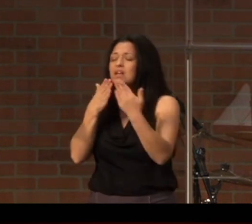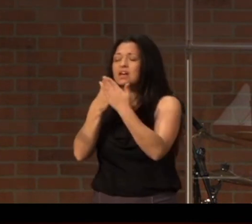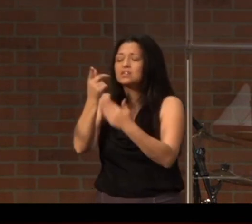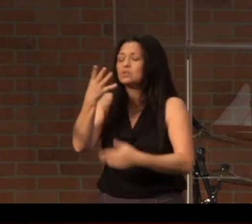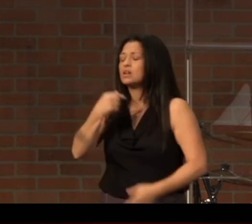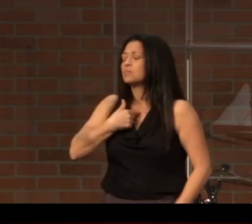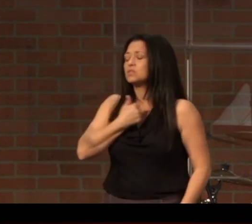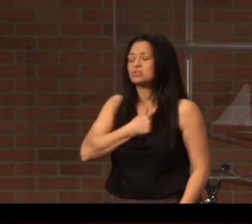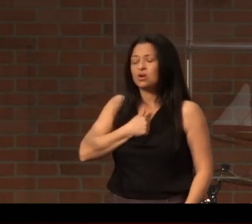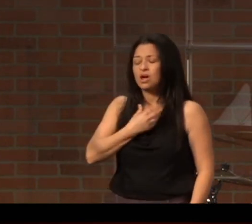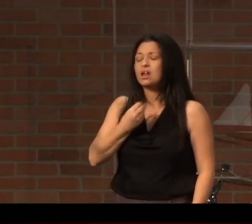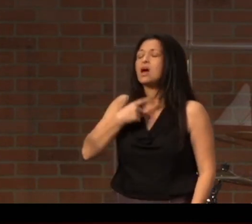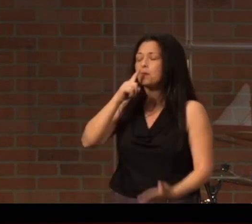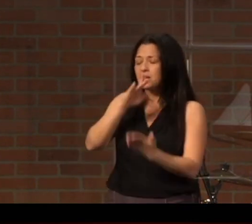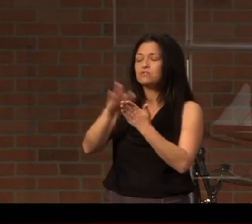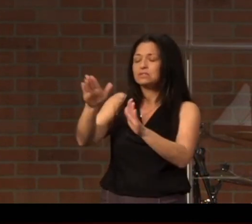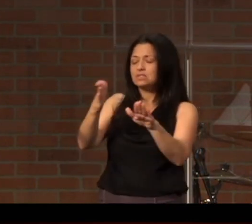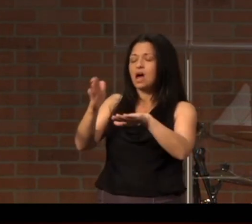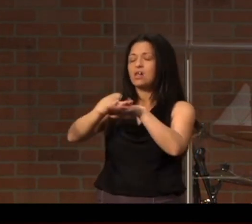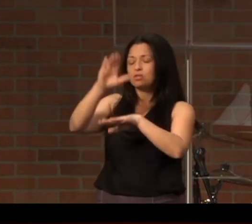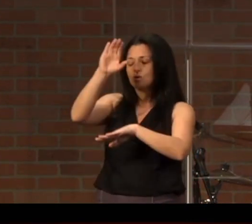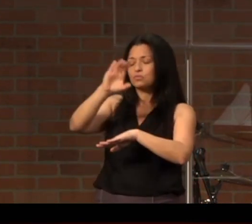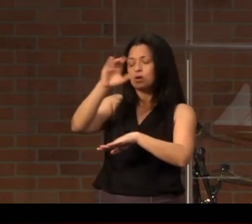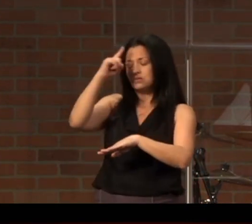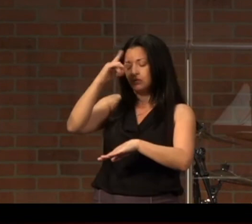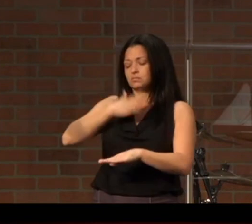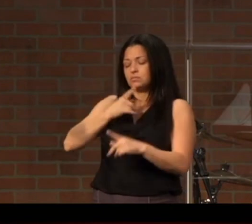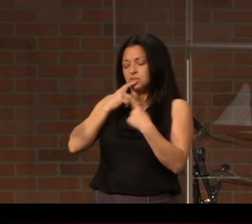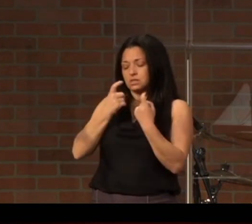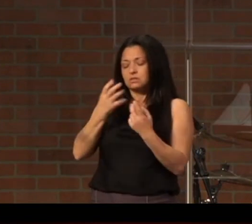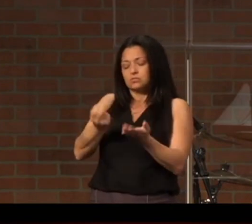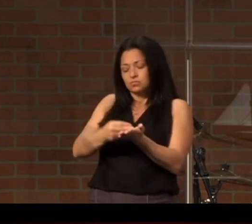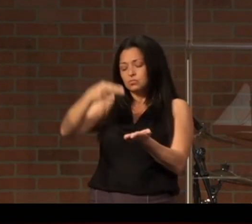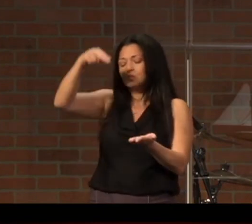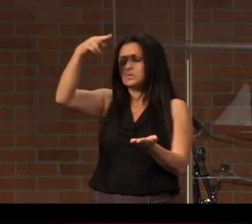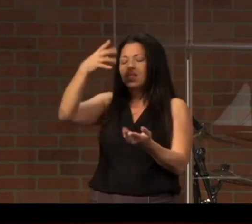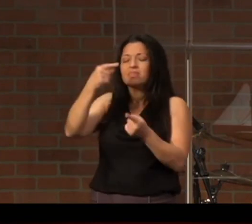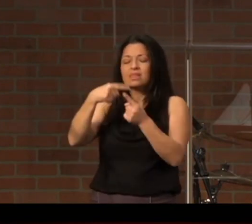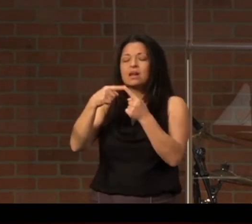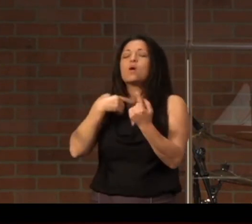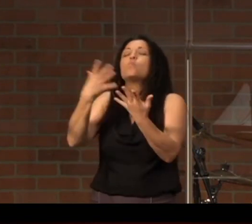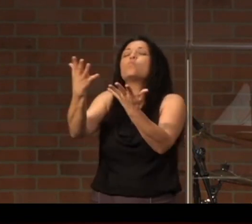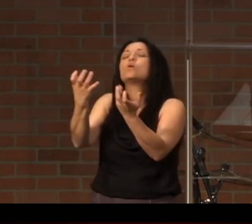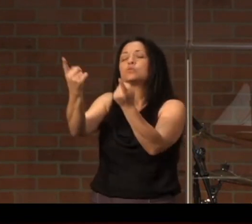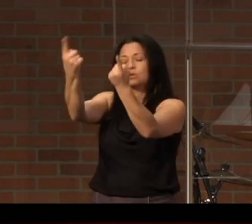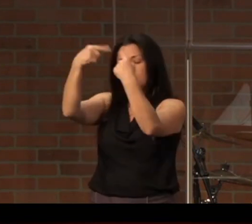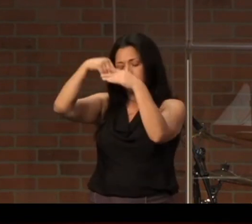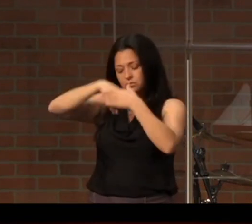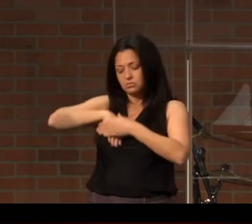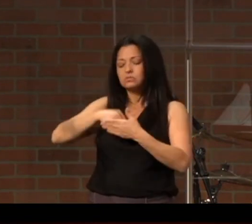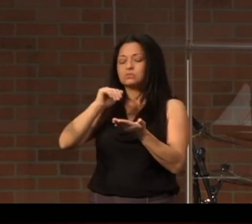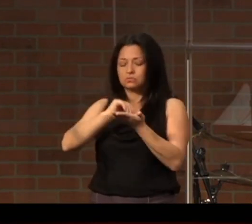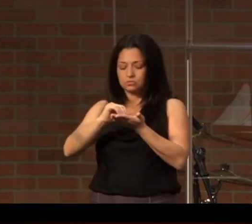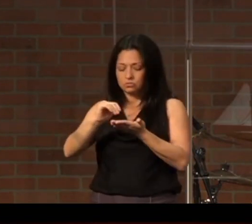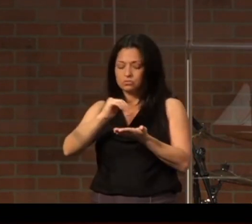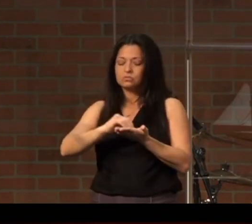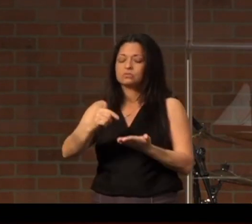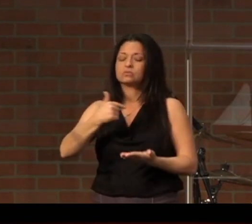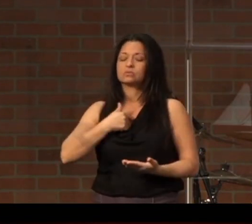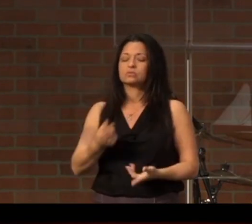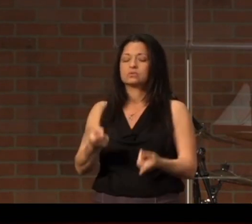And I believe you died on the cross for my sins and rose. And I want you to come in and forgive me. And give me eternal